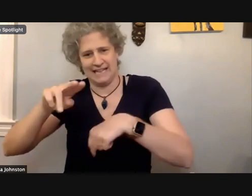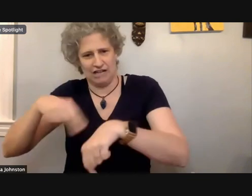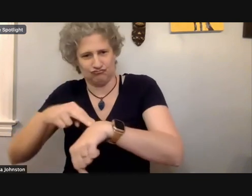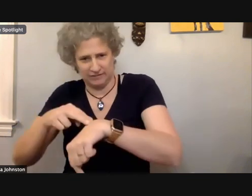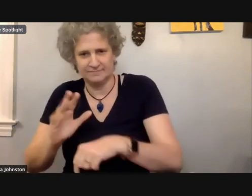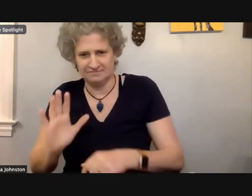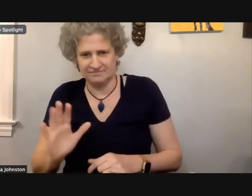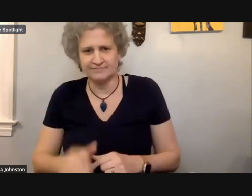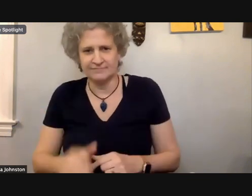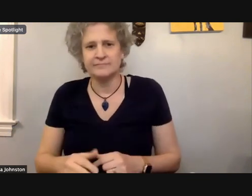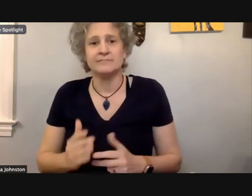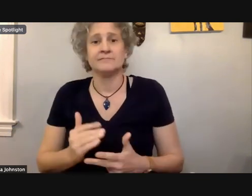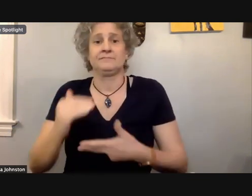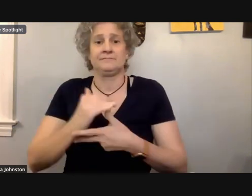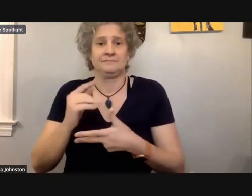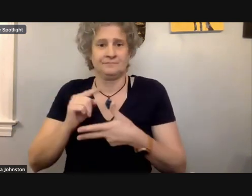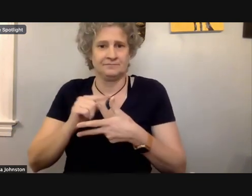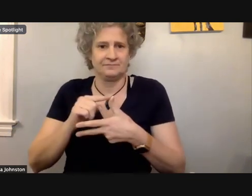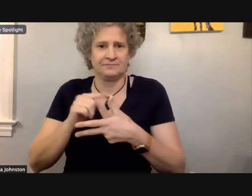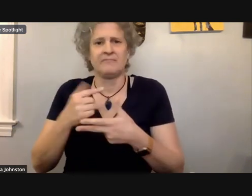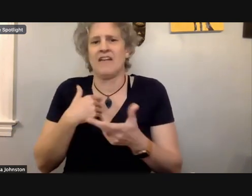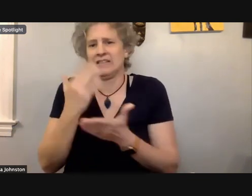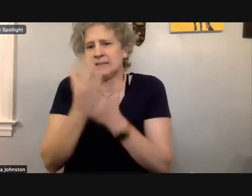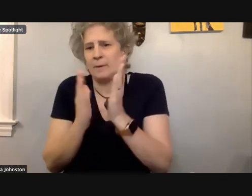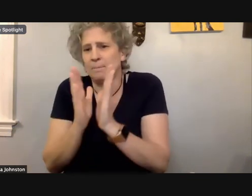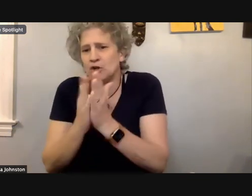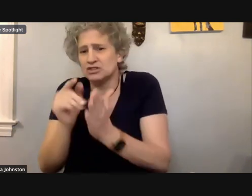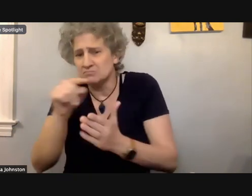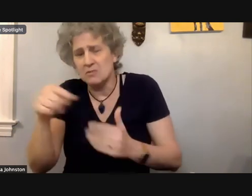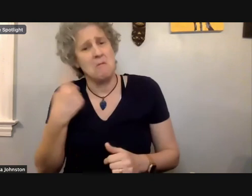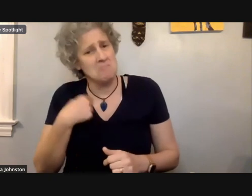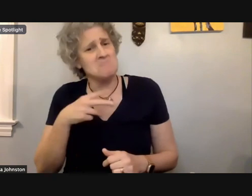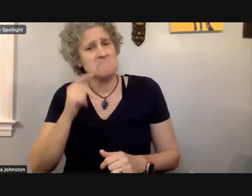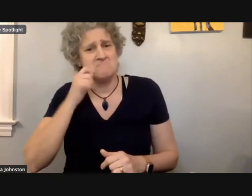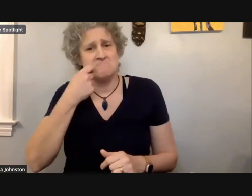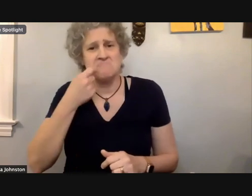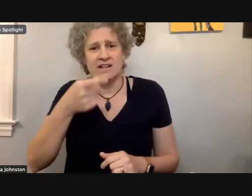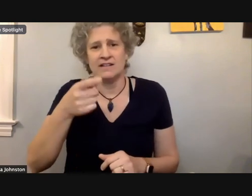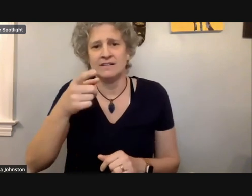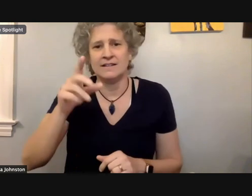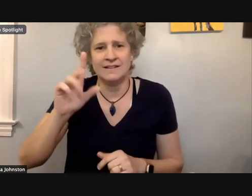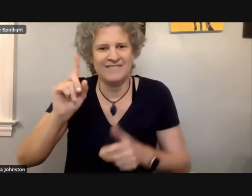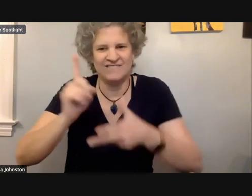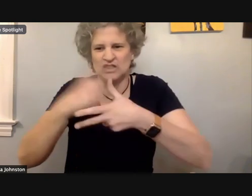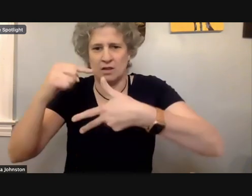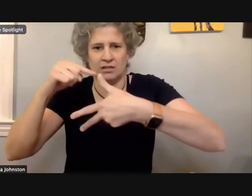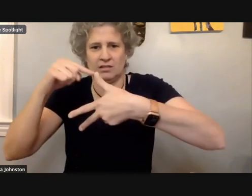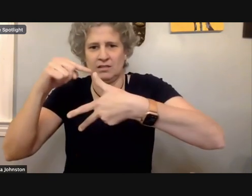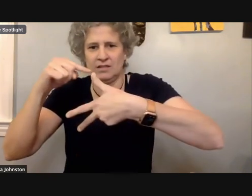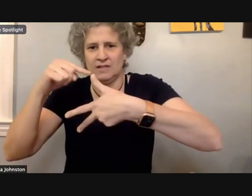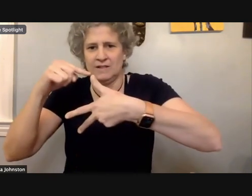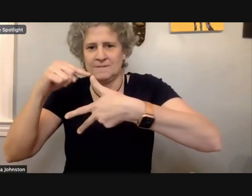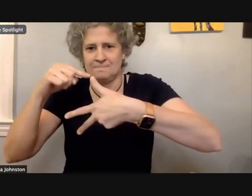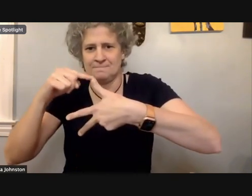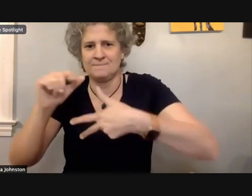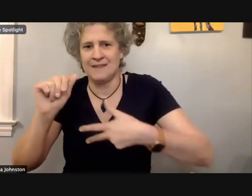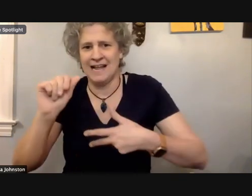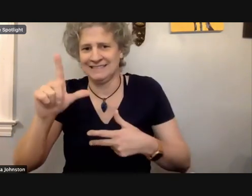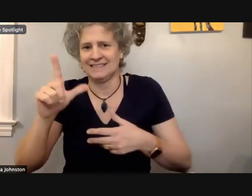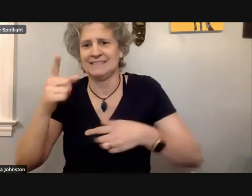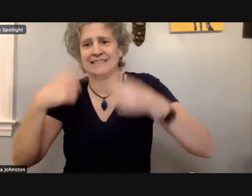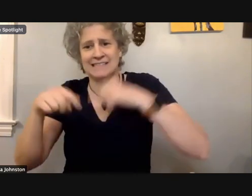how to describe all these things. It talks about how to use classifiers within medical terminology. That's Signing